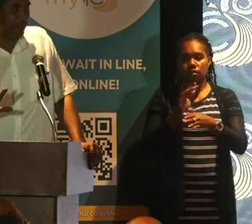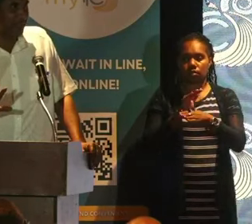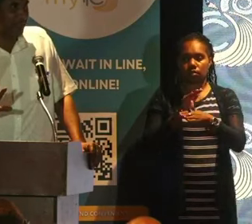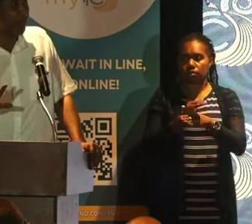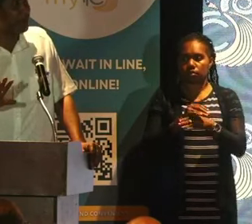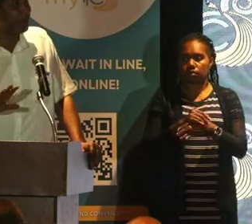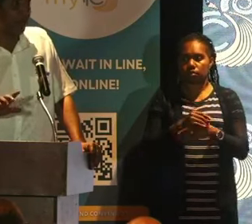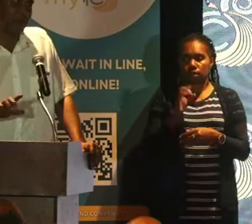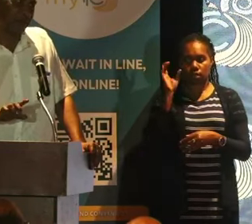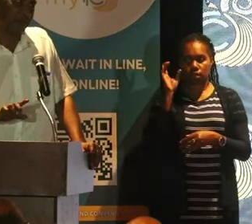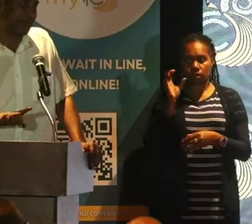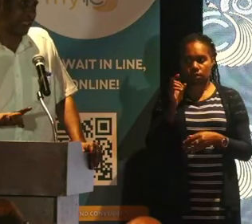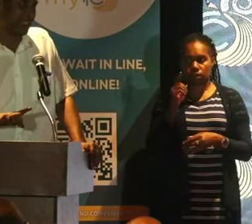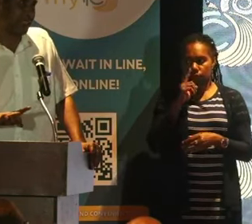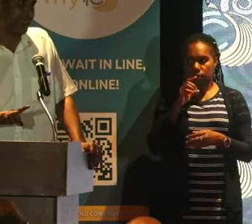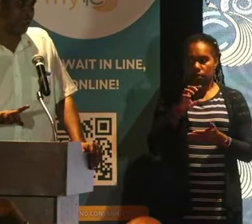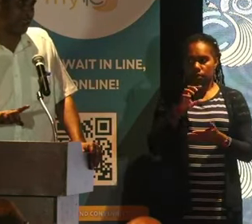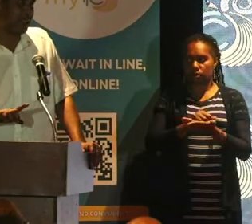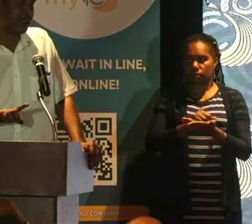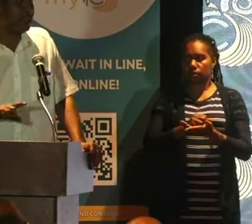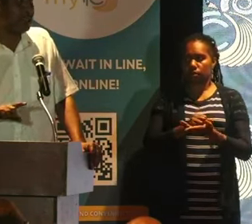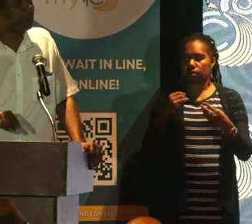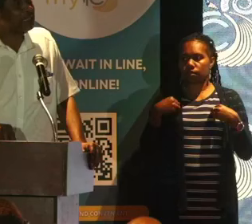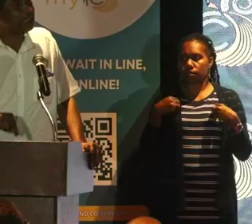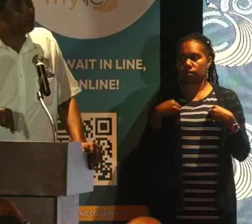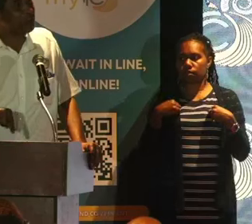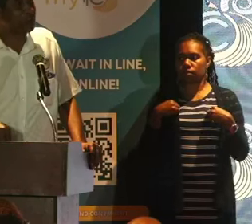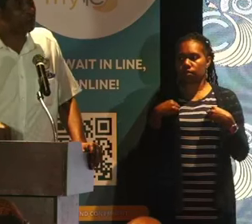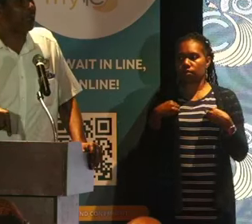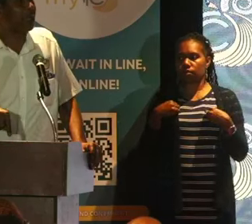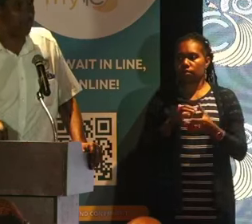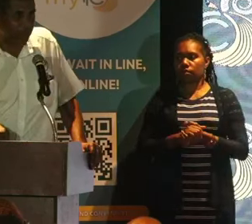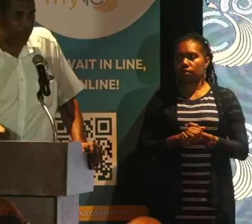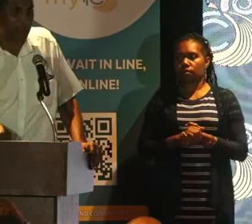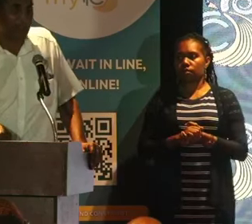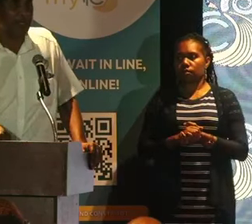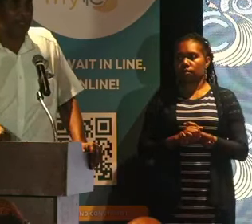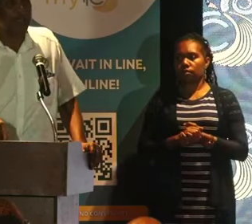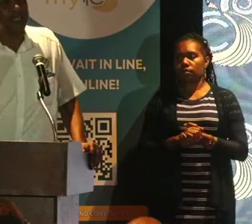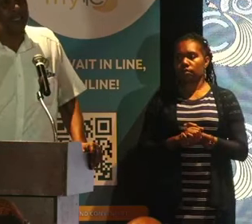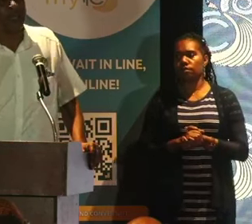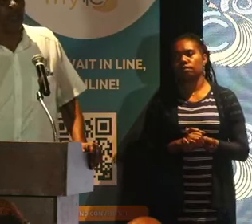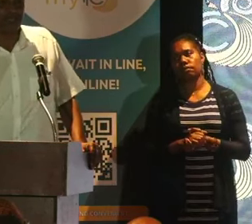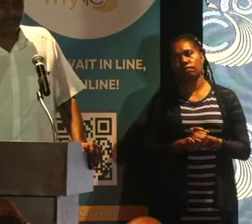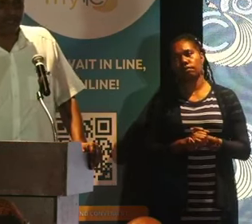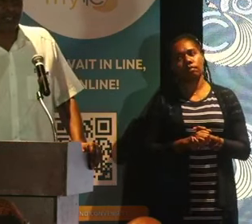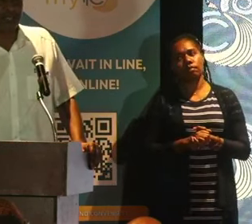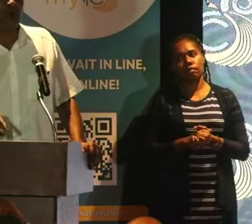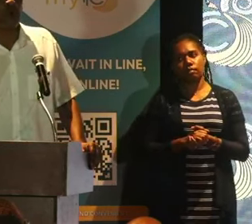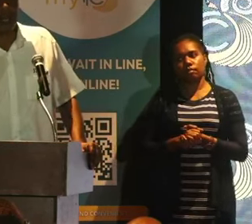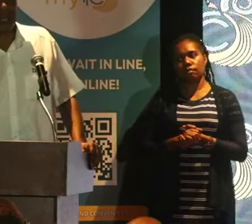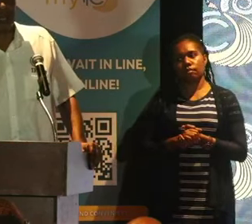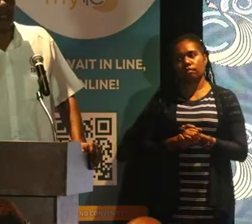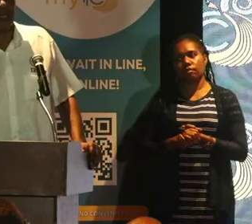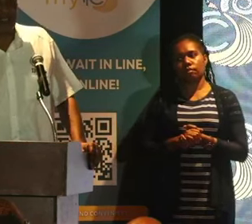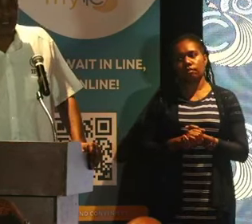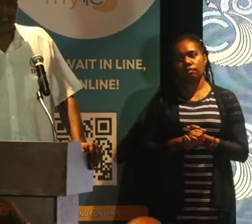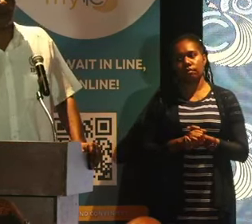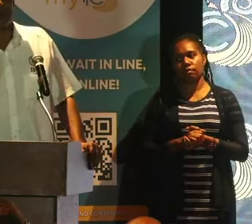Occupation. We are not talking about business. The business is owned by a Papua New Guinean. It is the occupation,